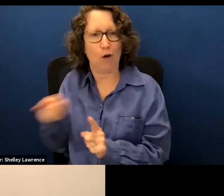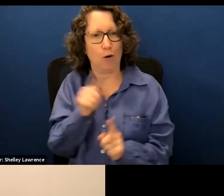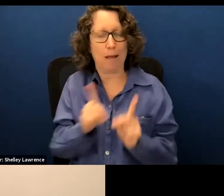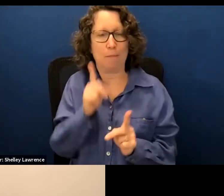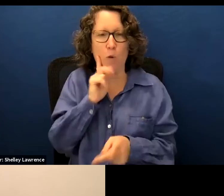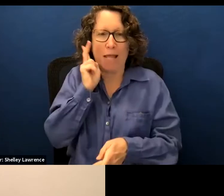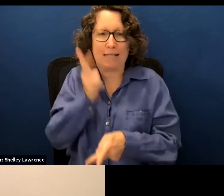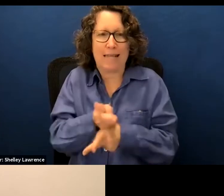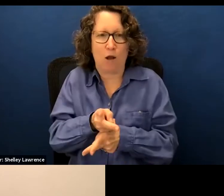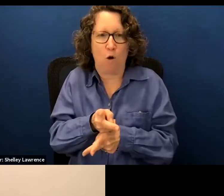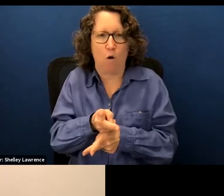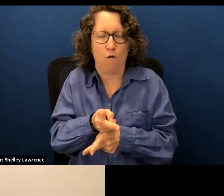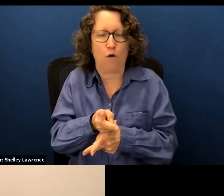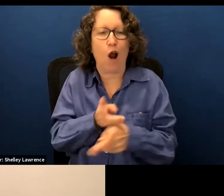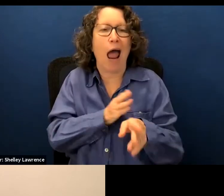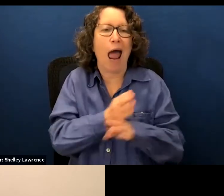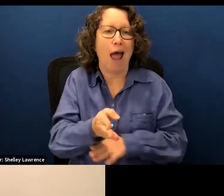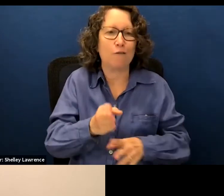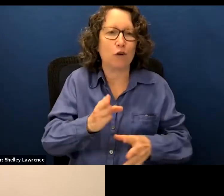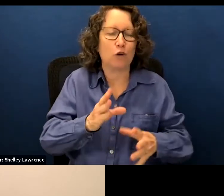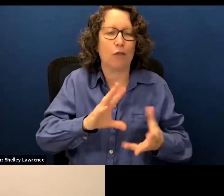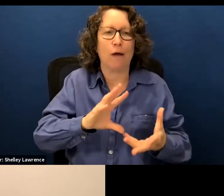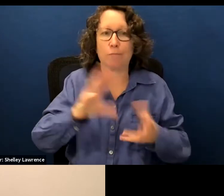over in the postvention.